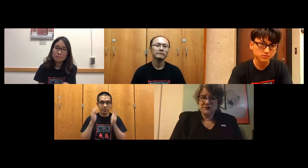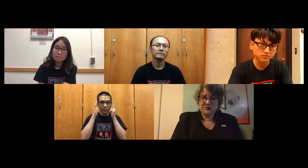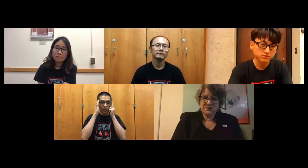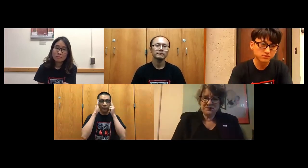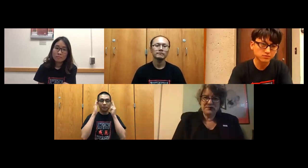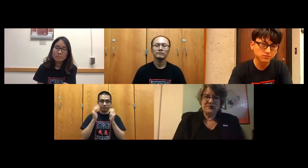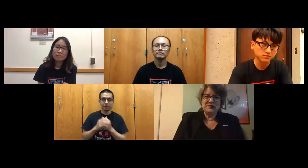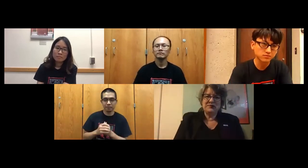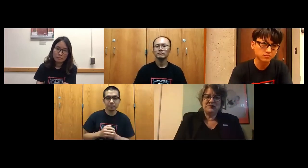with you?